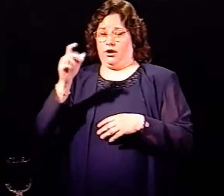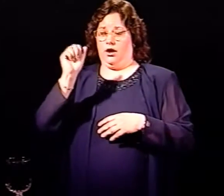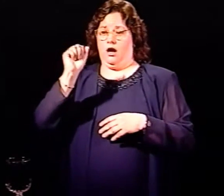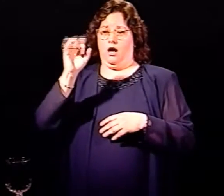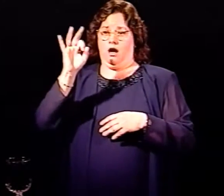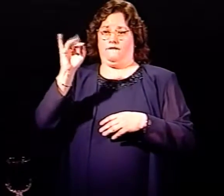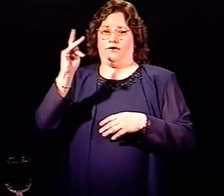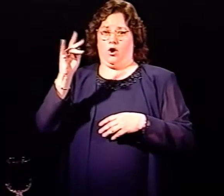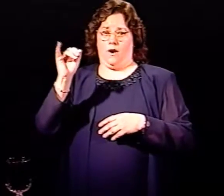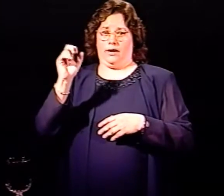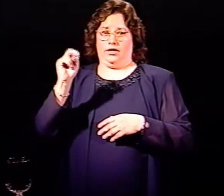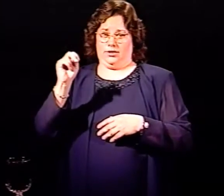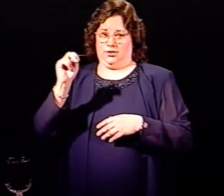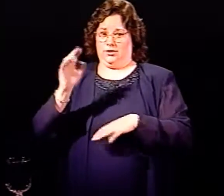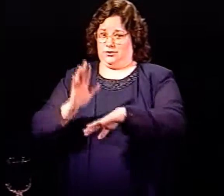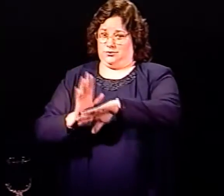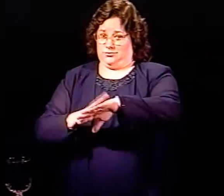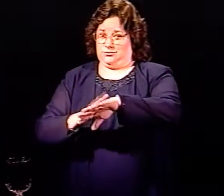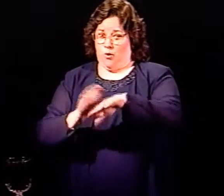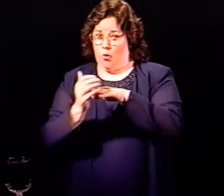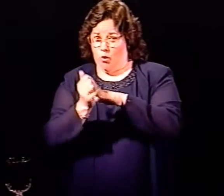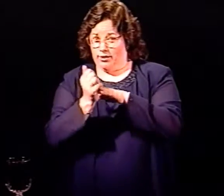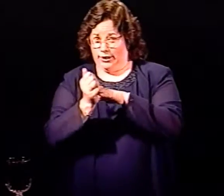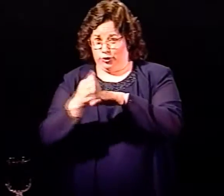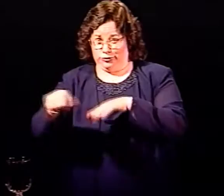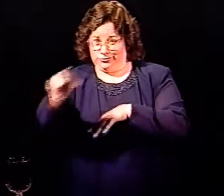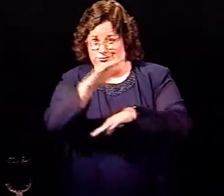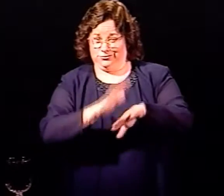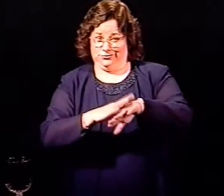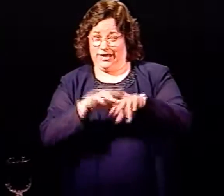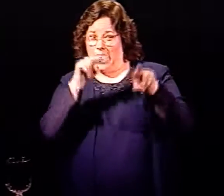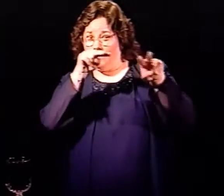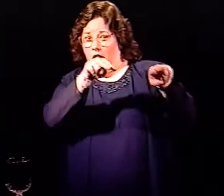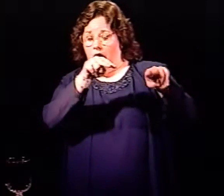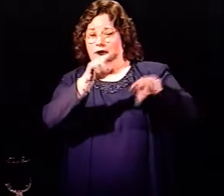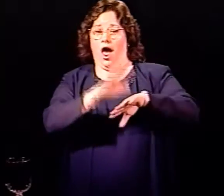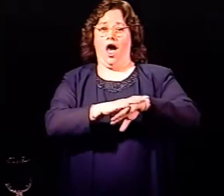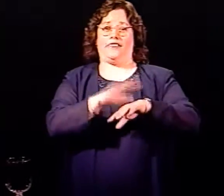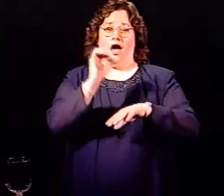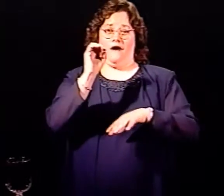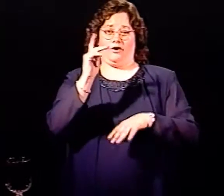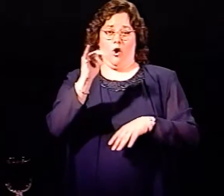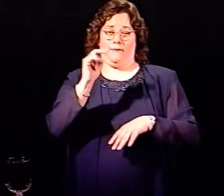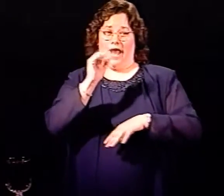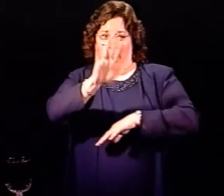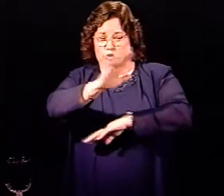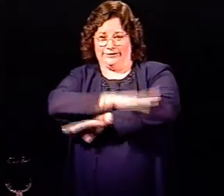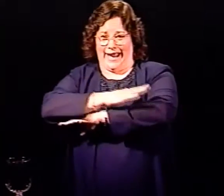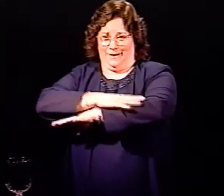afikomen. Leader, you need to keep an eye on the afikomen at your table.